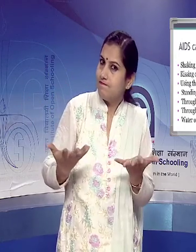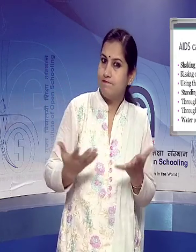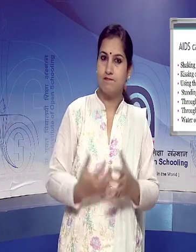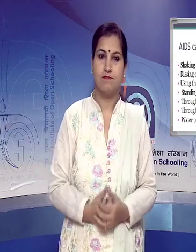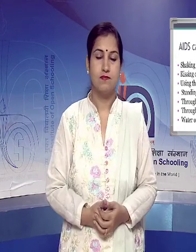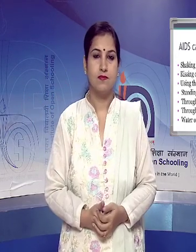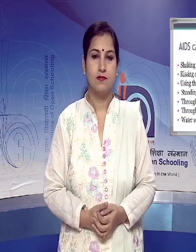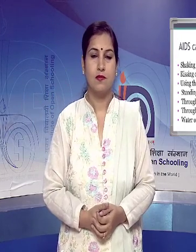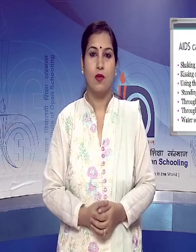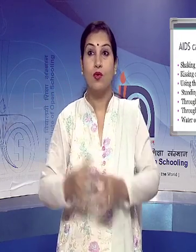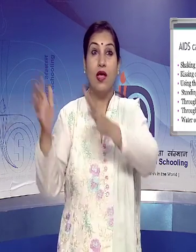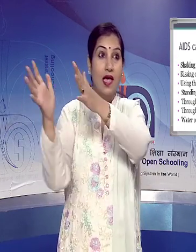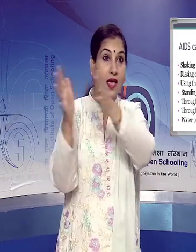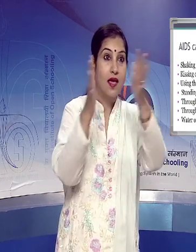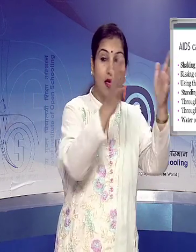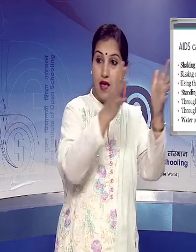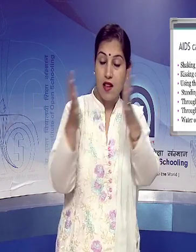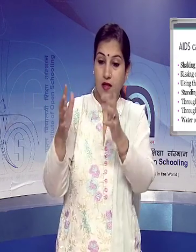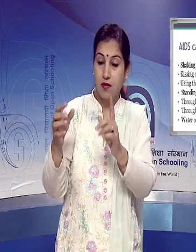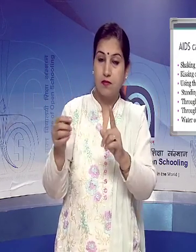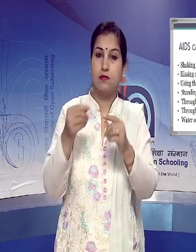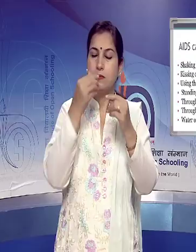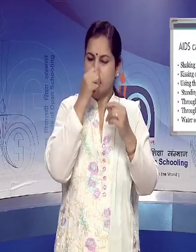through the air, that is sneezing, coughing,